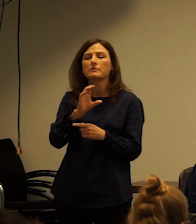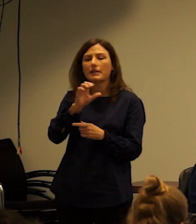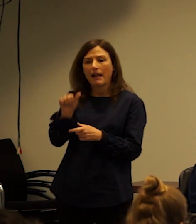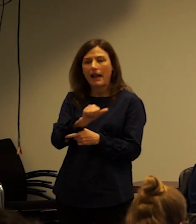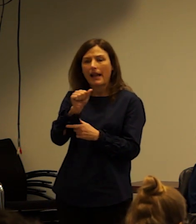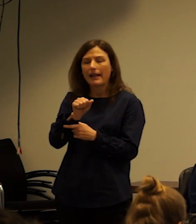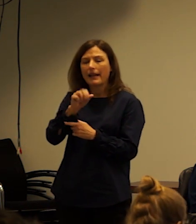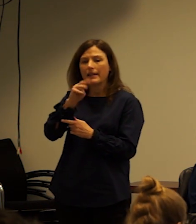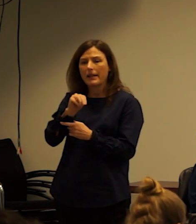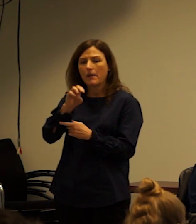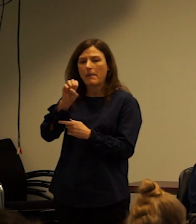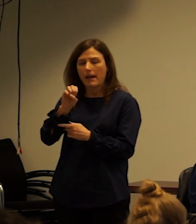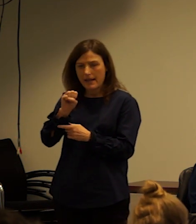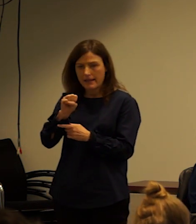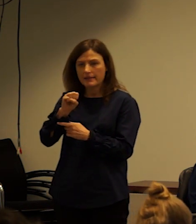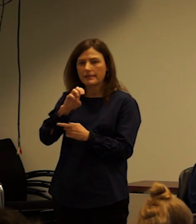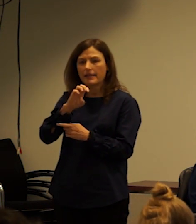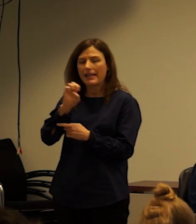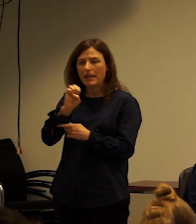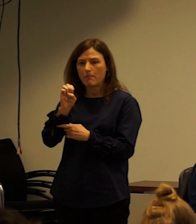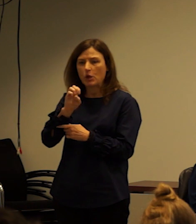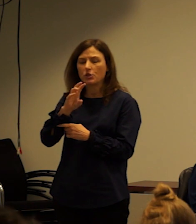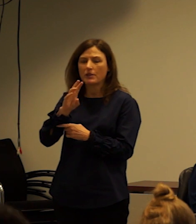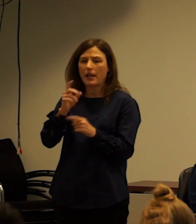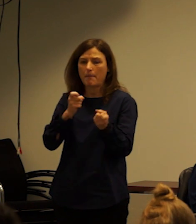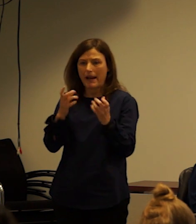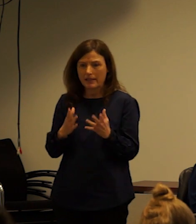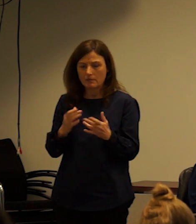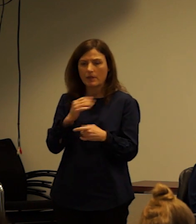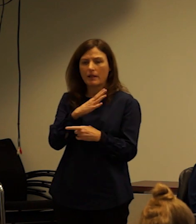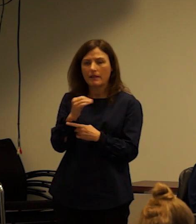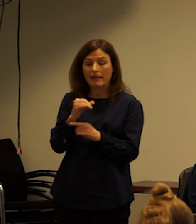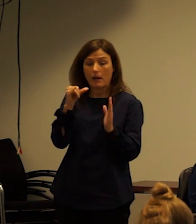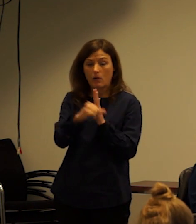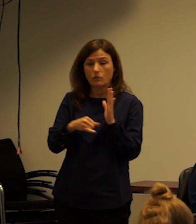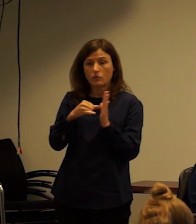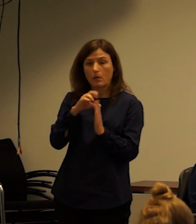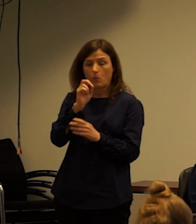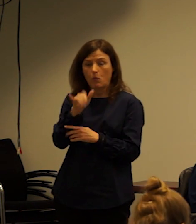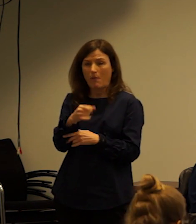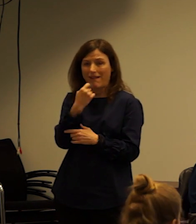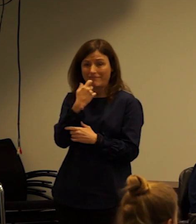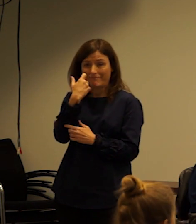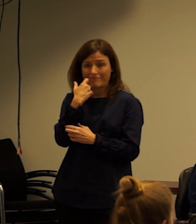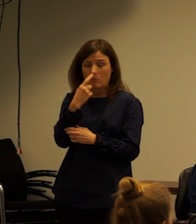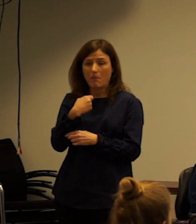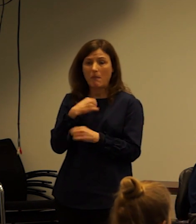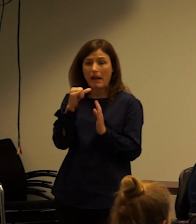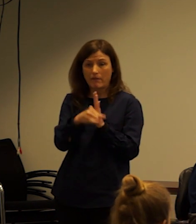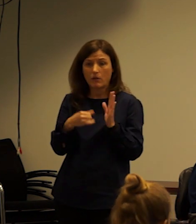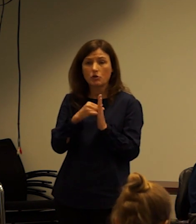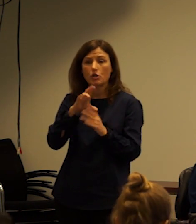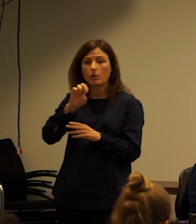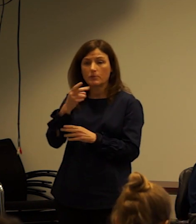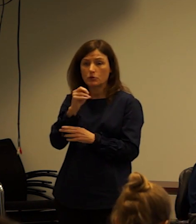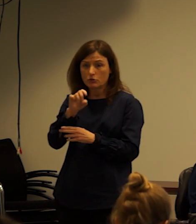at MS Emergency Management, and then YouTube, as Ray said earlier, was talking about that we have a YouTube channel.